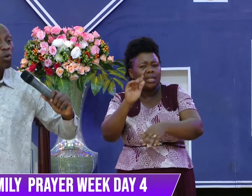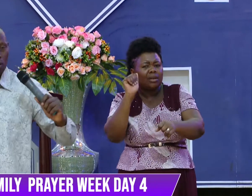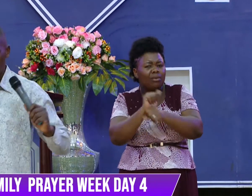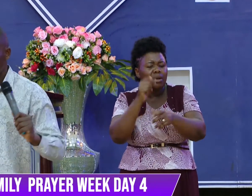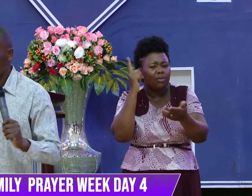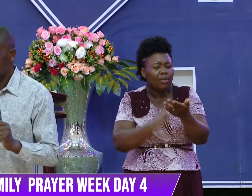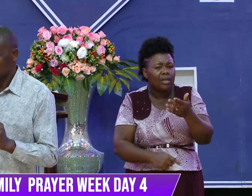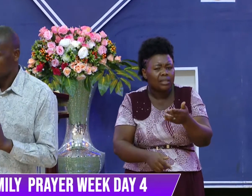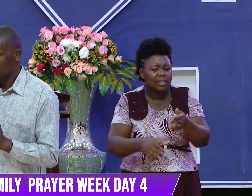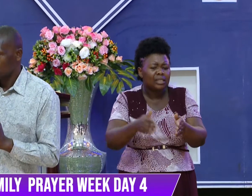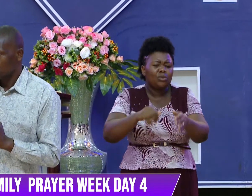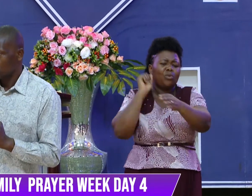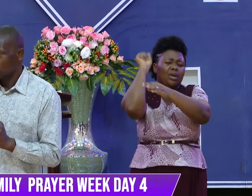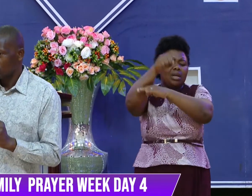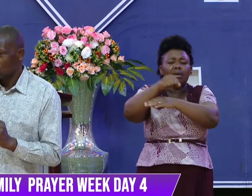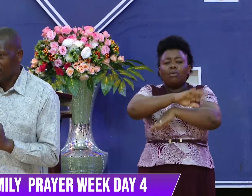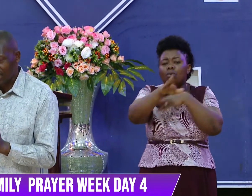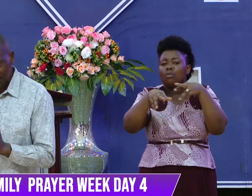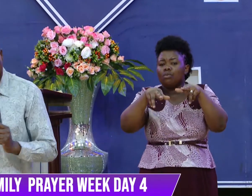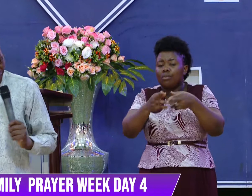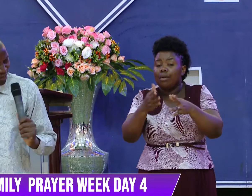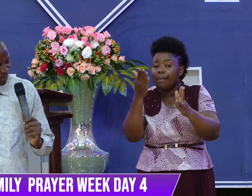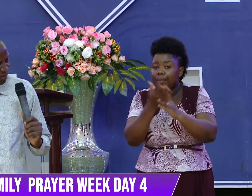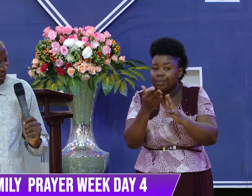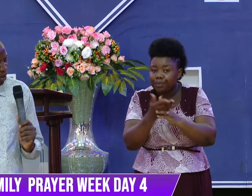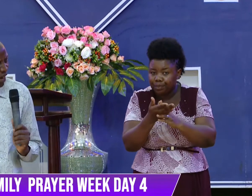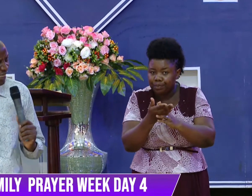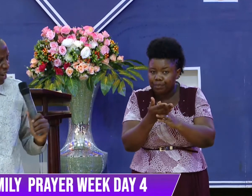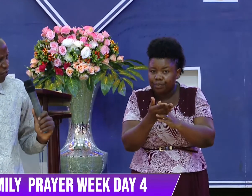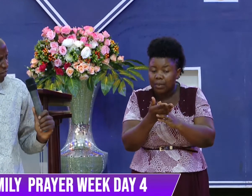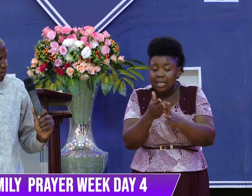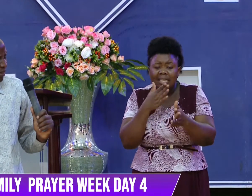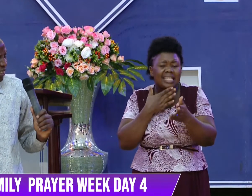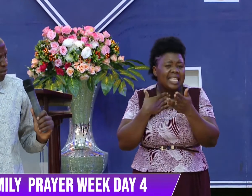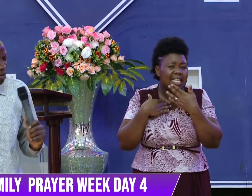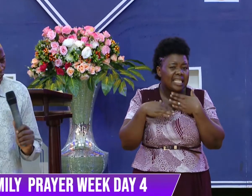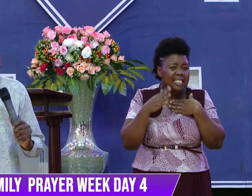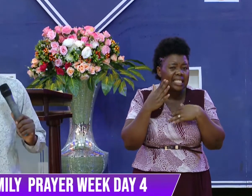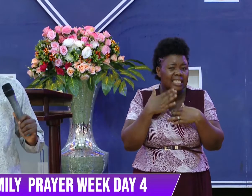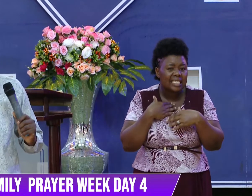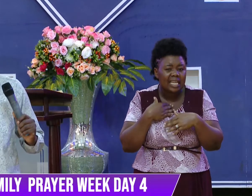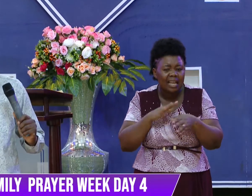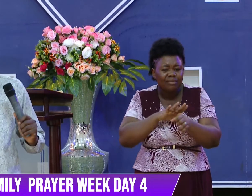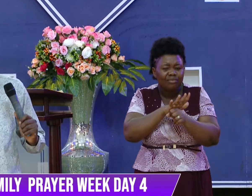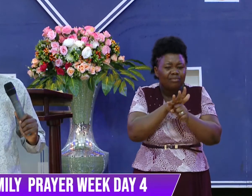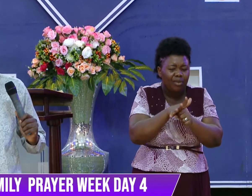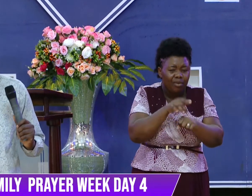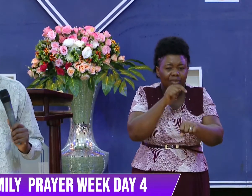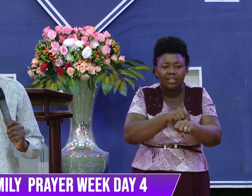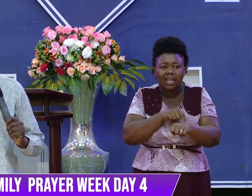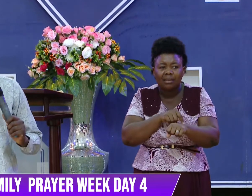work? Is to overcome temptations, amen. Amid his needs, COVID.